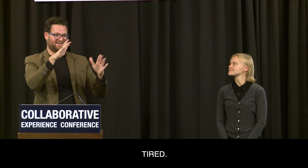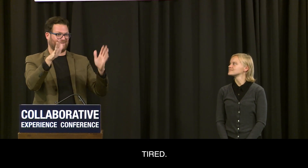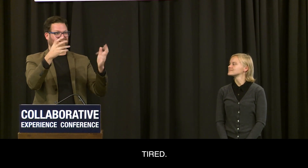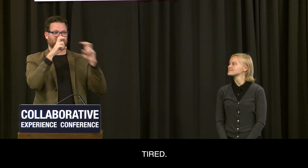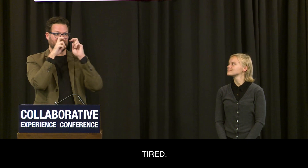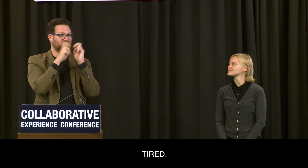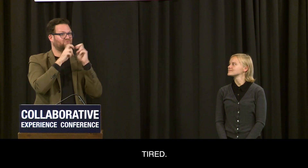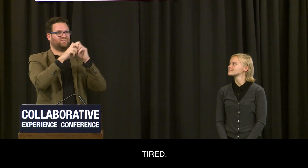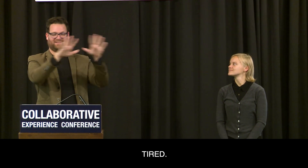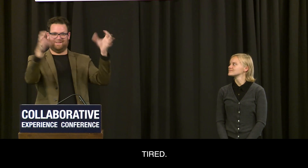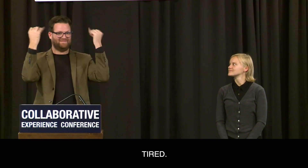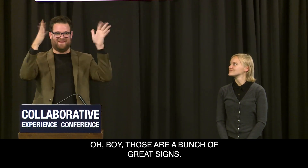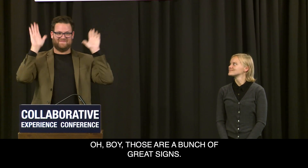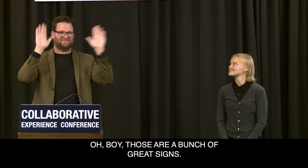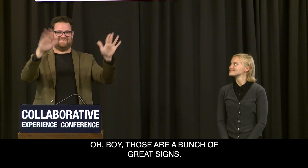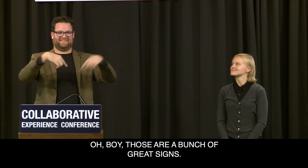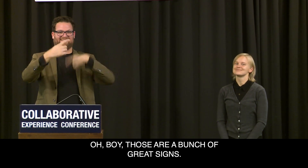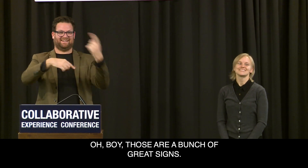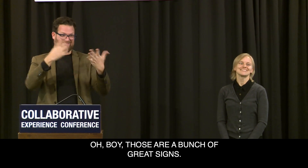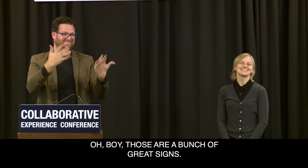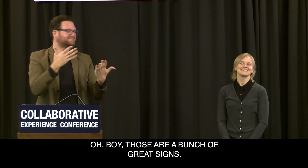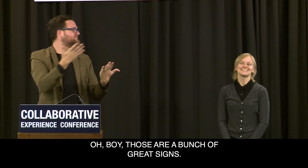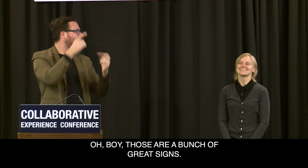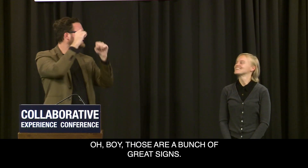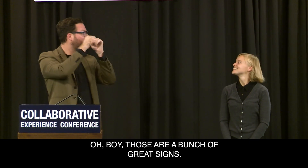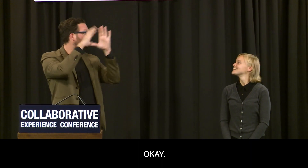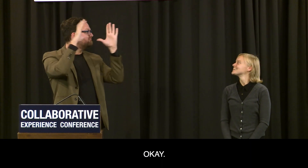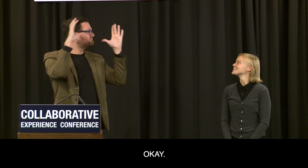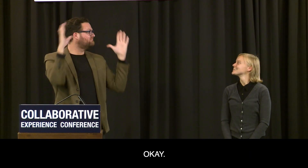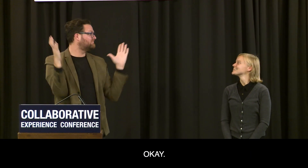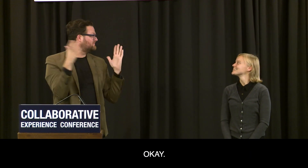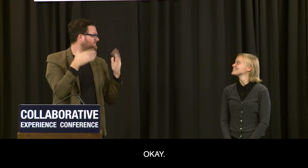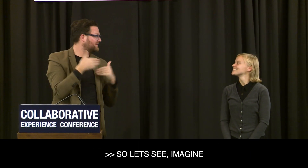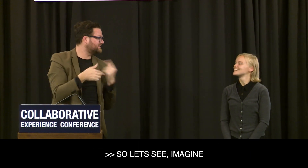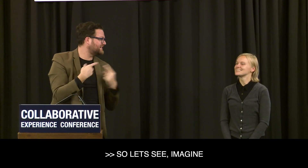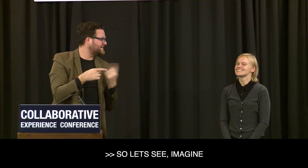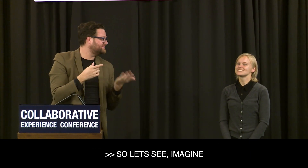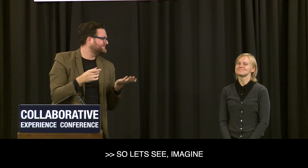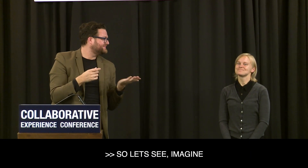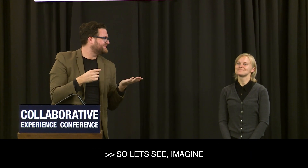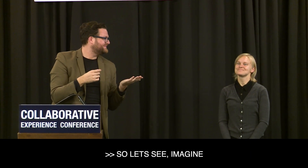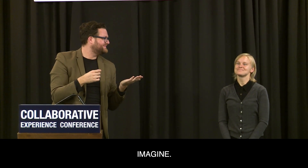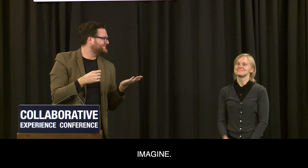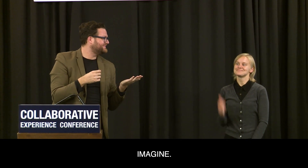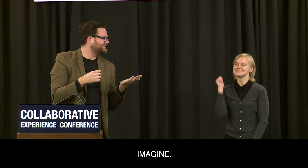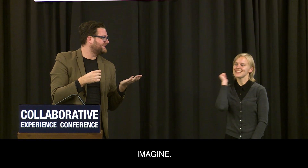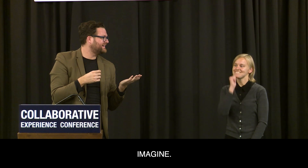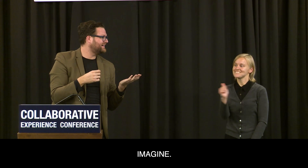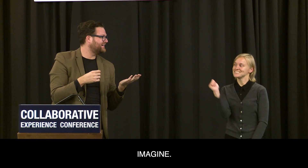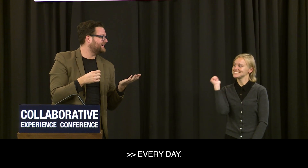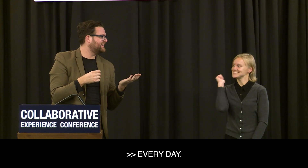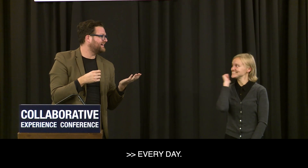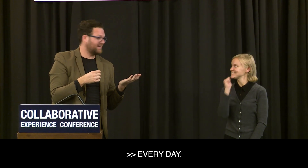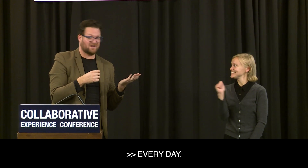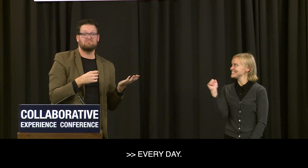tired, or, oh boy, those are a bunch of great signs. Okay. So let's see, imagine. Every